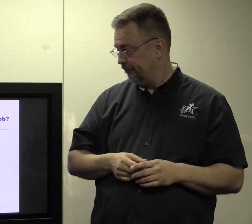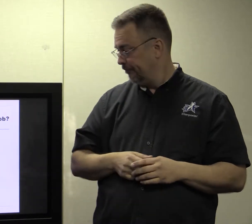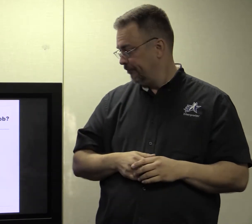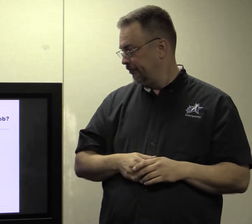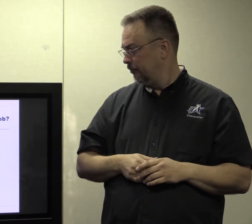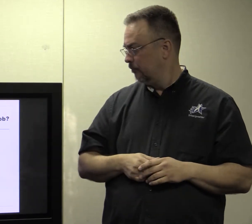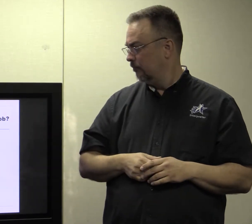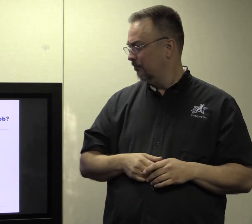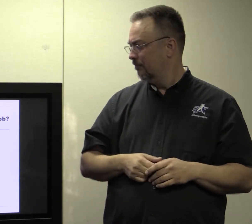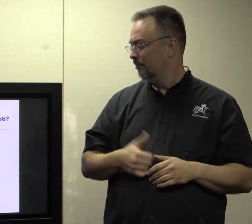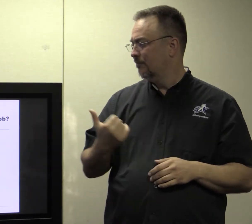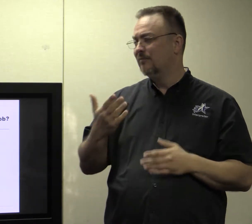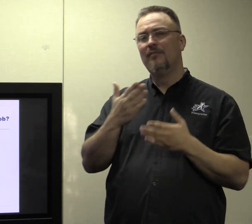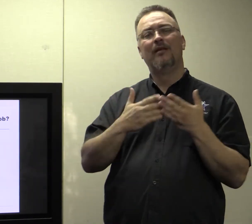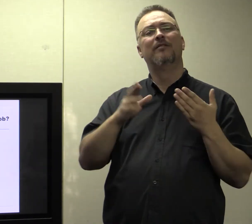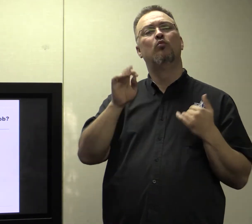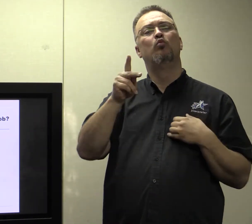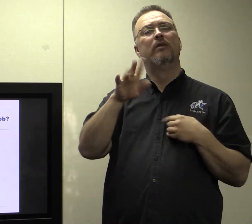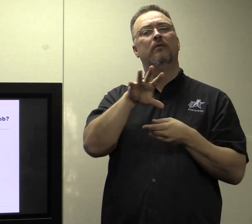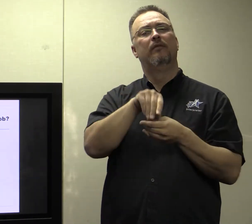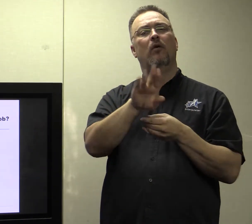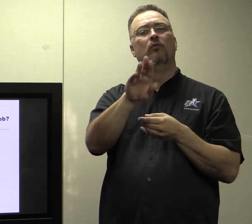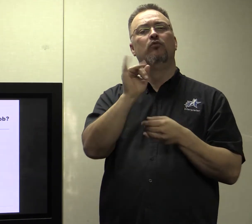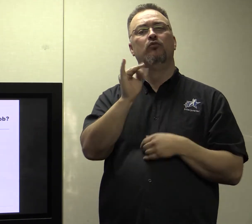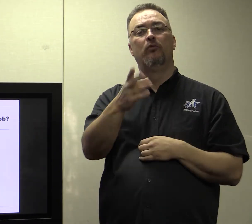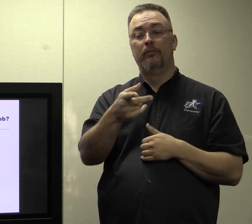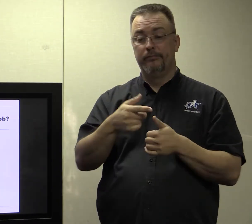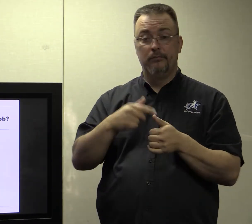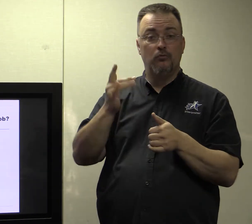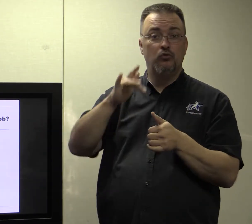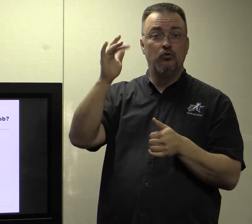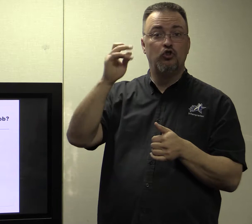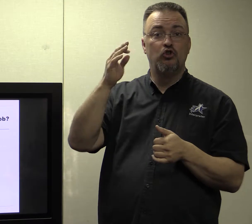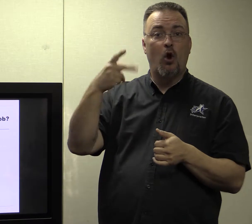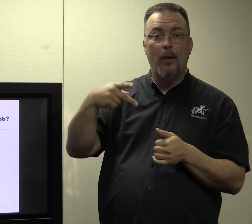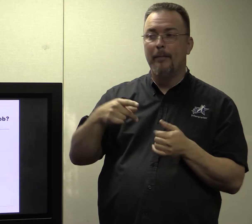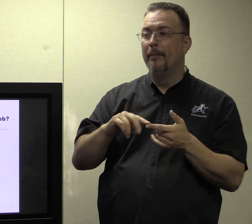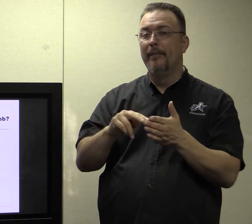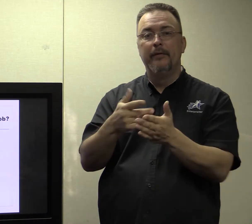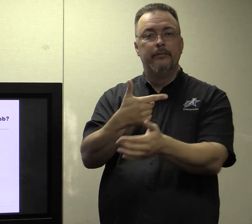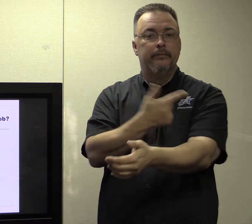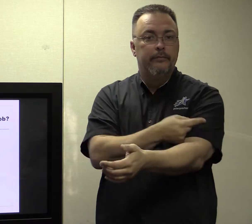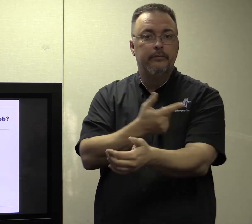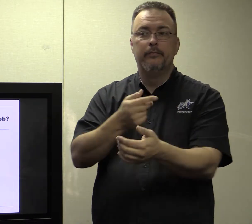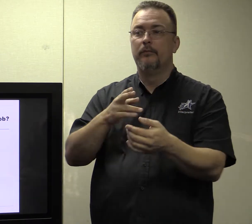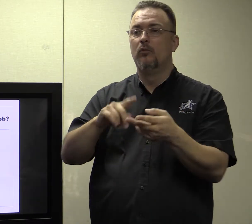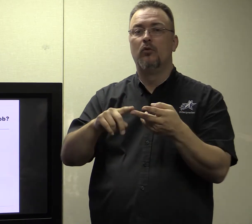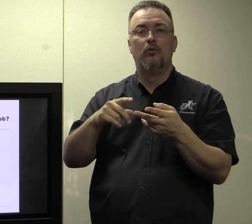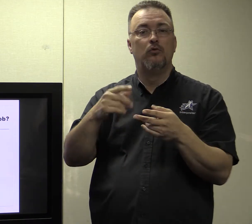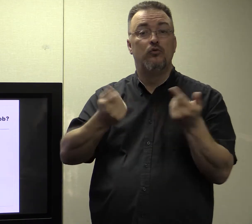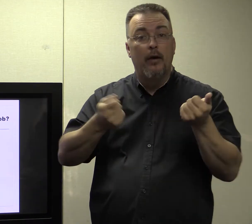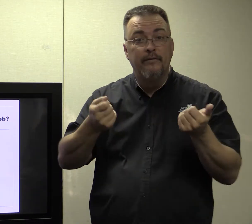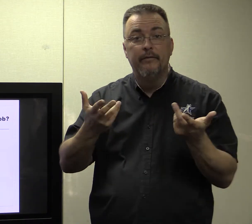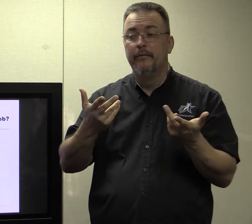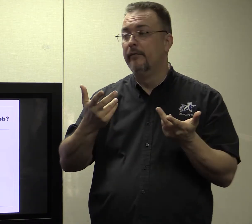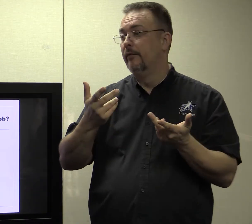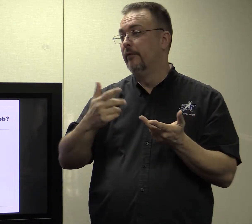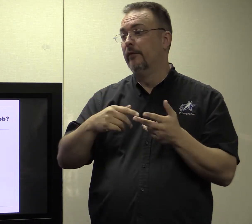What are some of the risks at your job? Sharps, meaning needles. Driving. Bloodborne